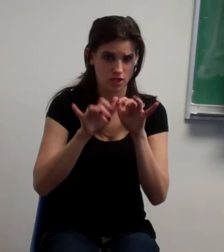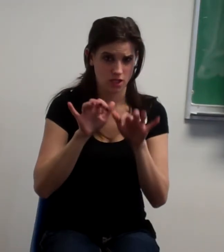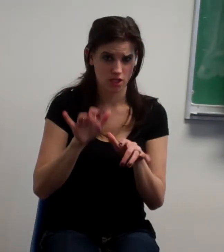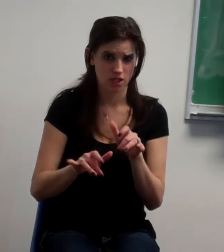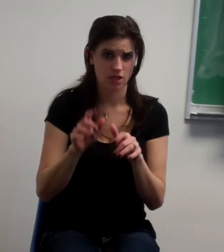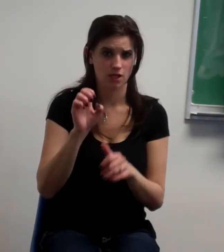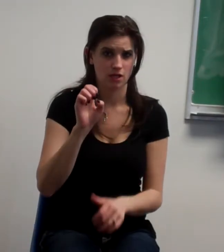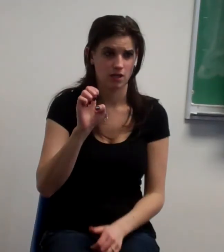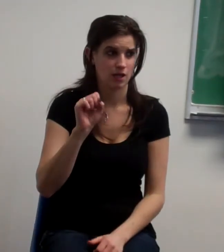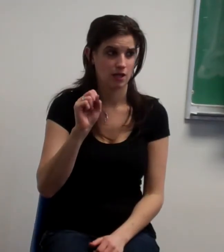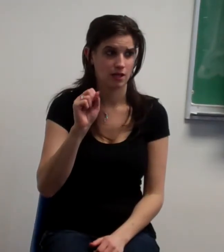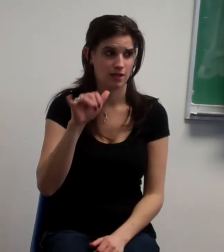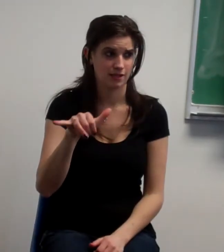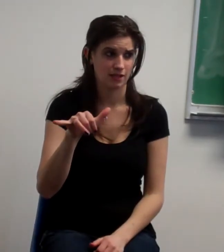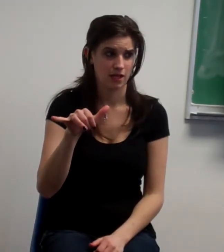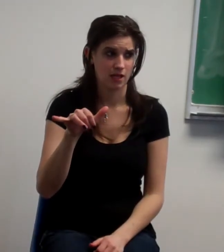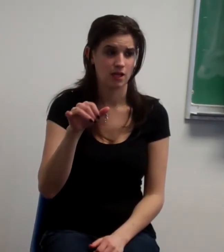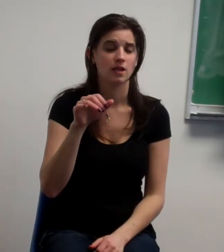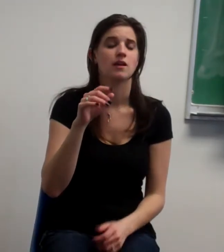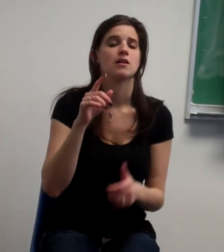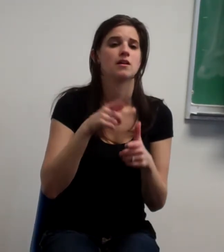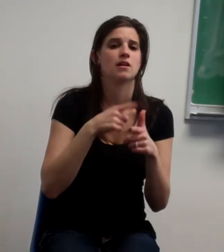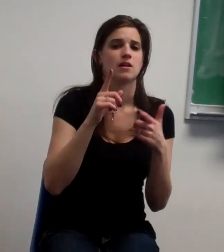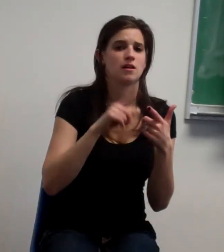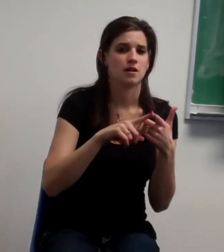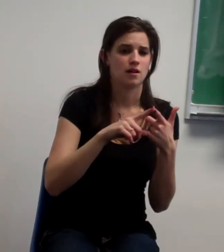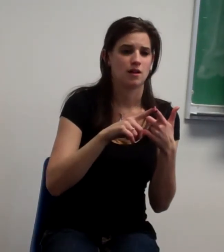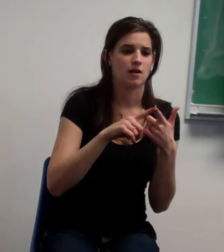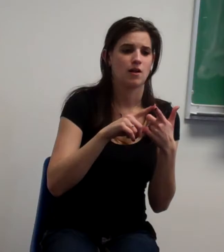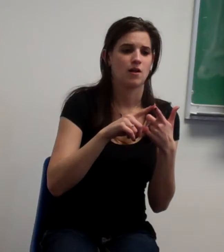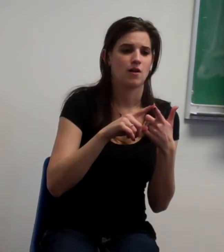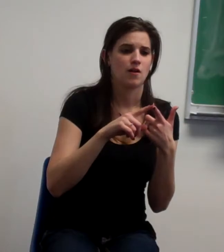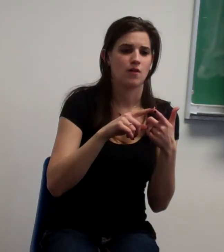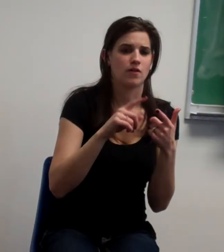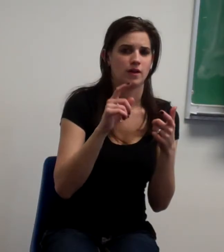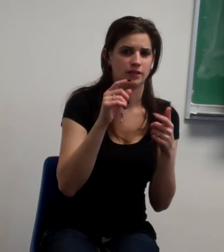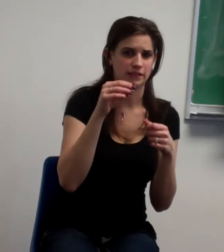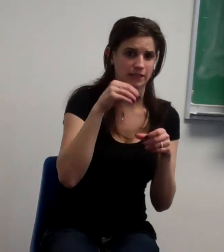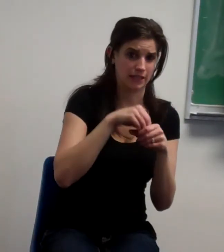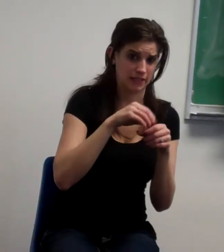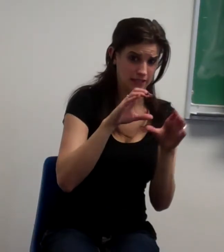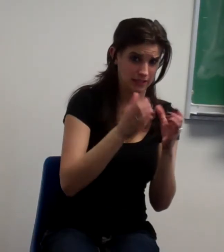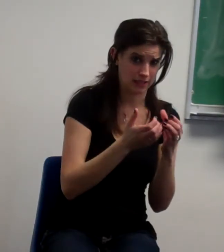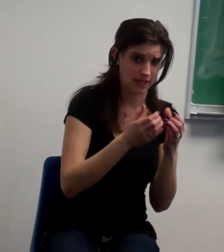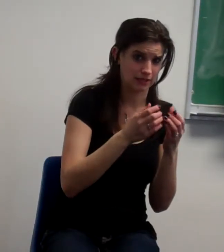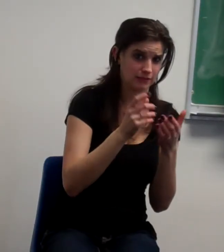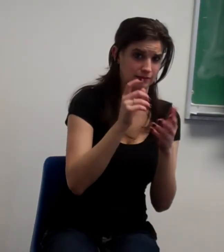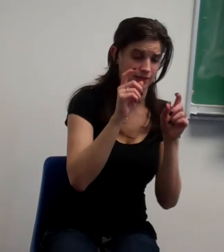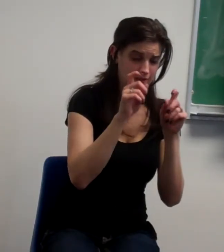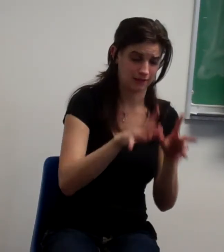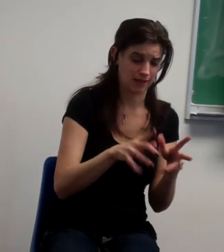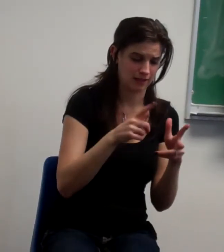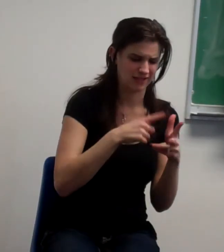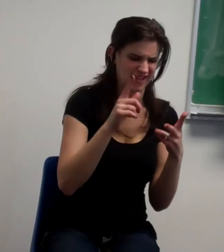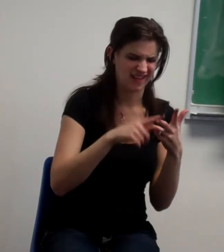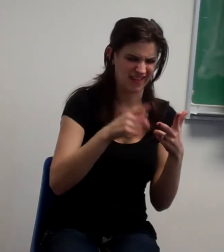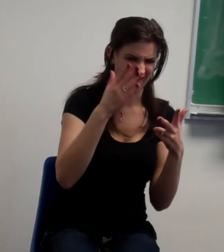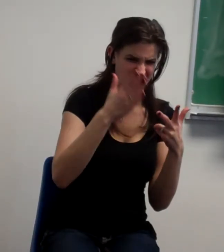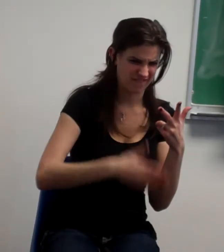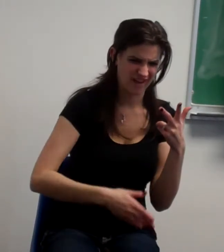choice. Then we have a project, and the final project is due Well, you're going to start presenting them